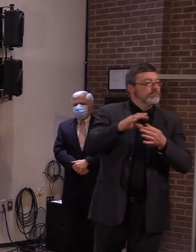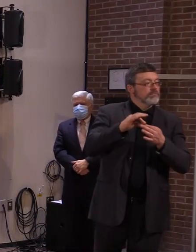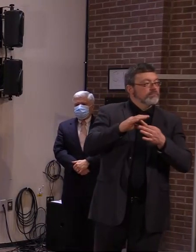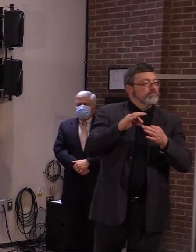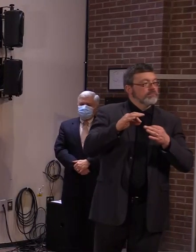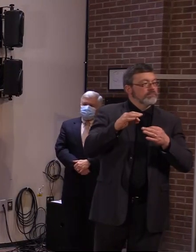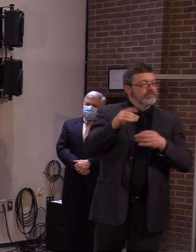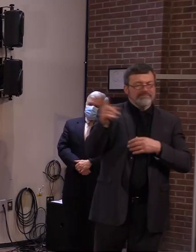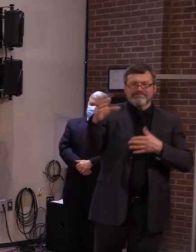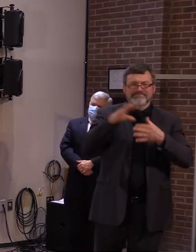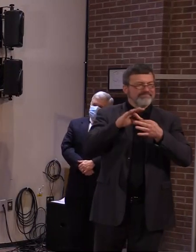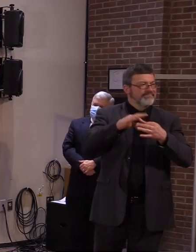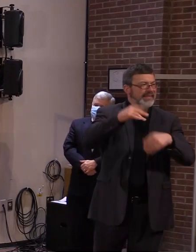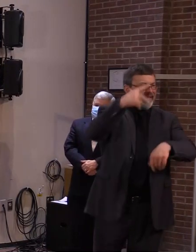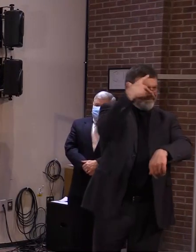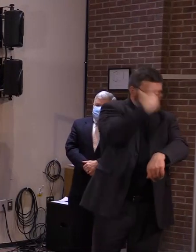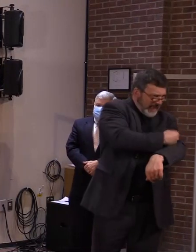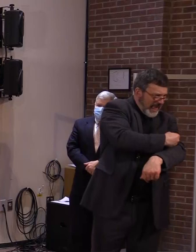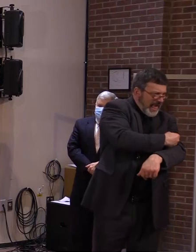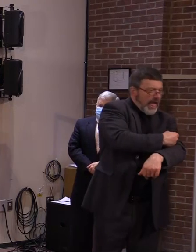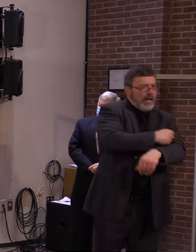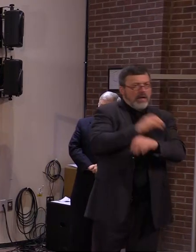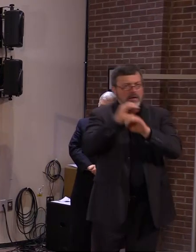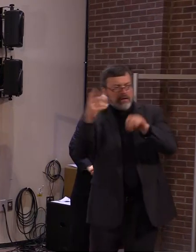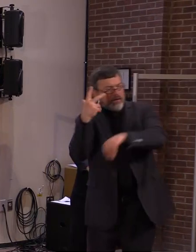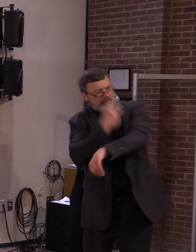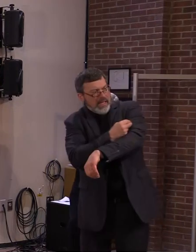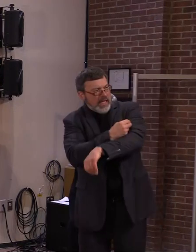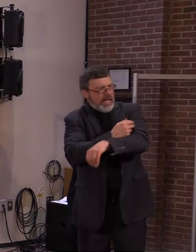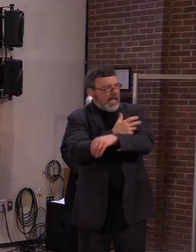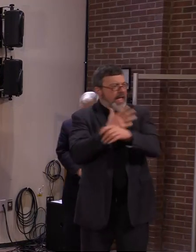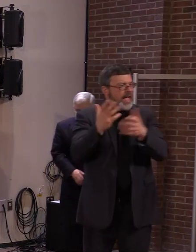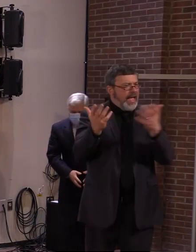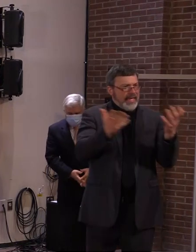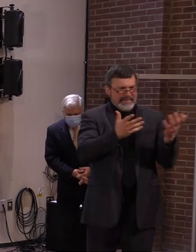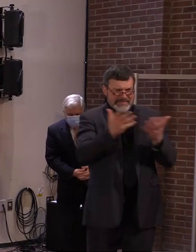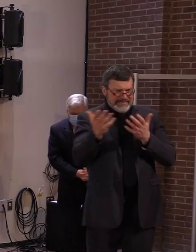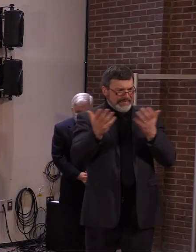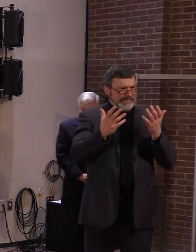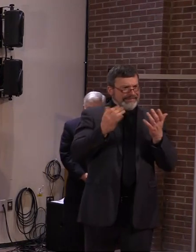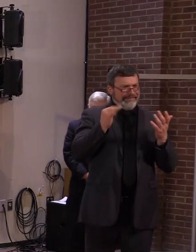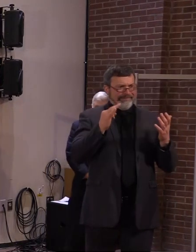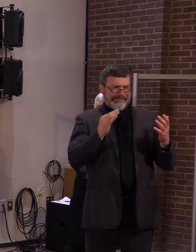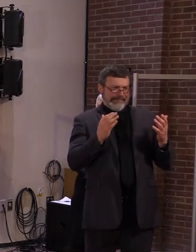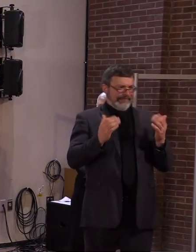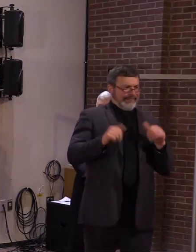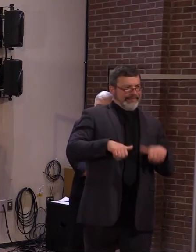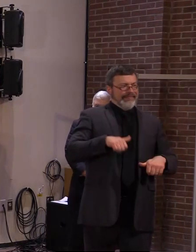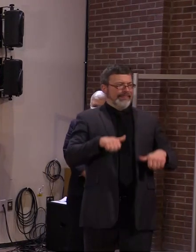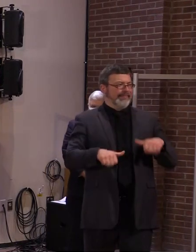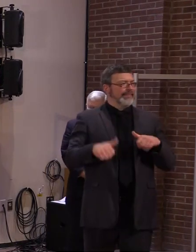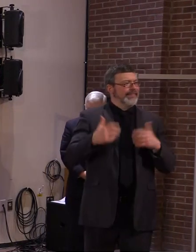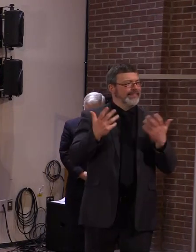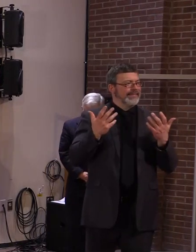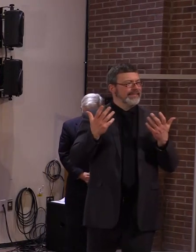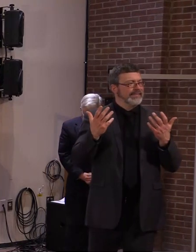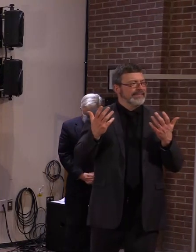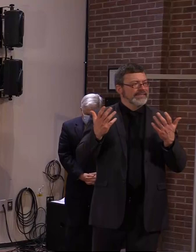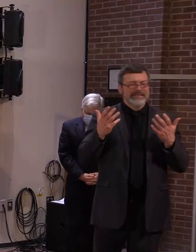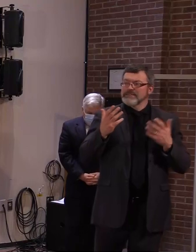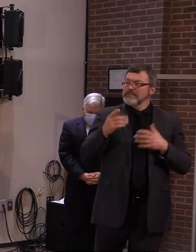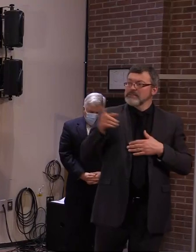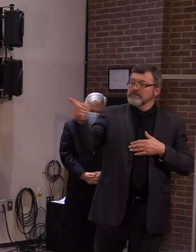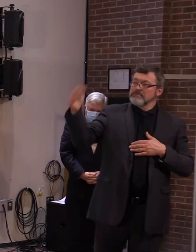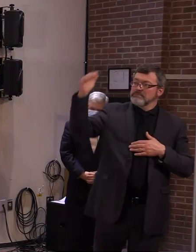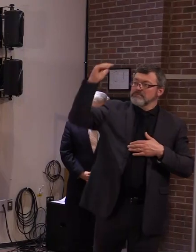protected. Yeah, I mean, there are different categories when you think about that, and I'll have Dr. Levine go into that further,